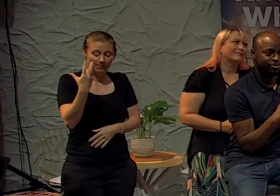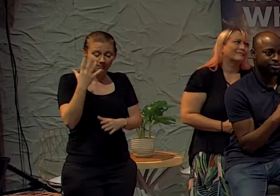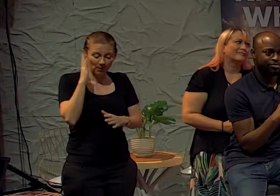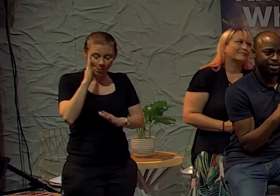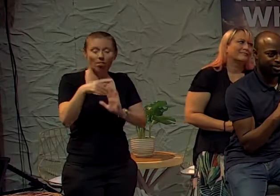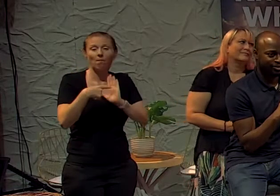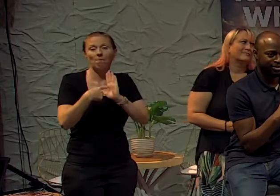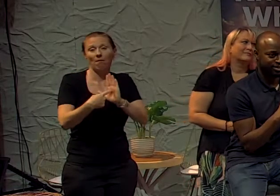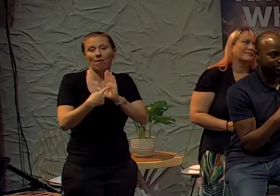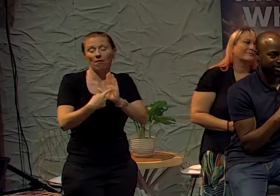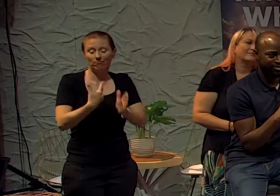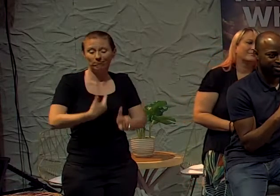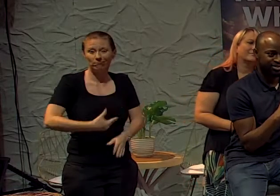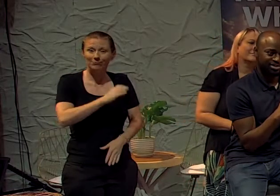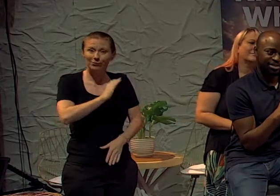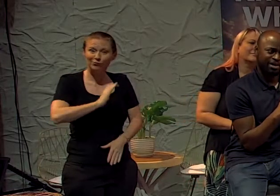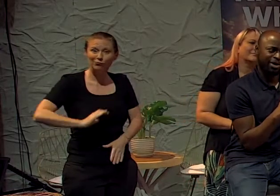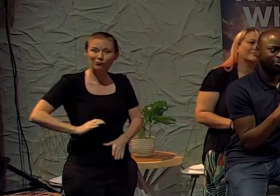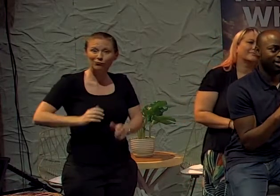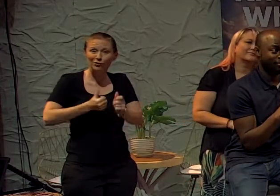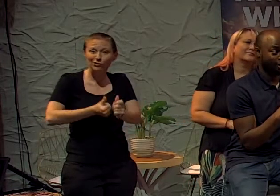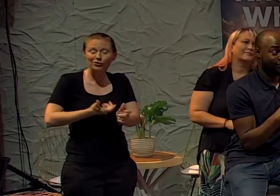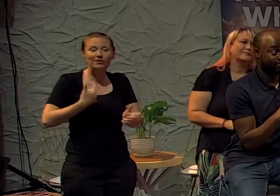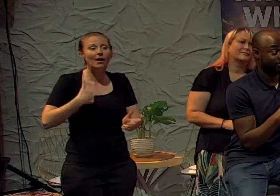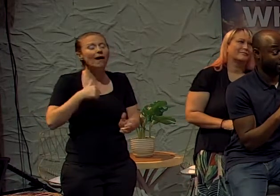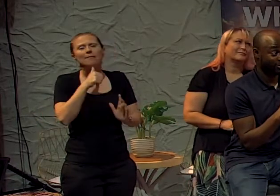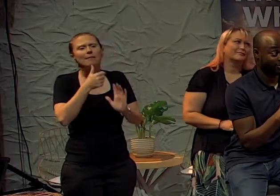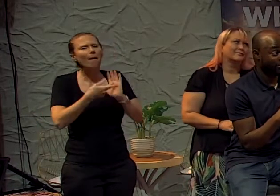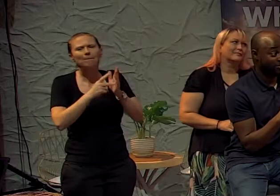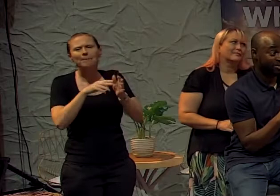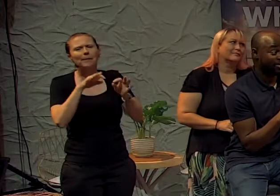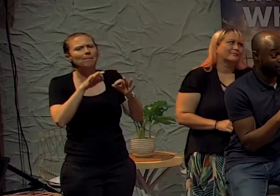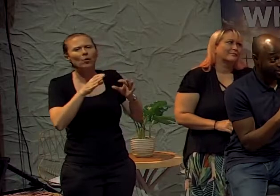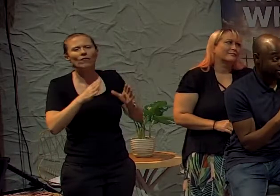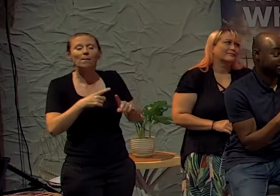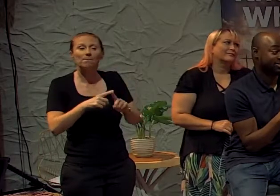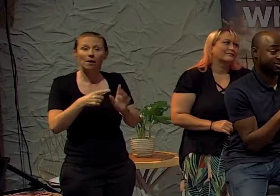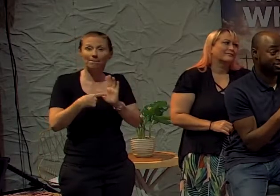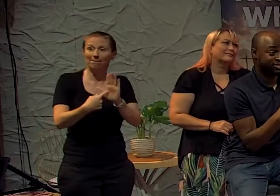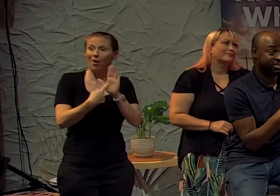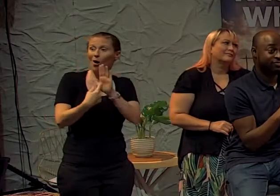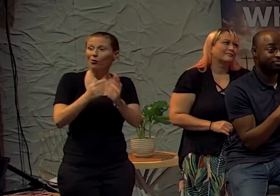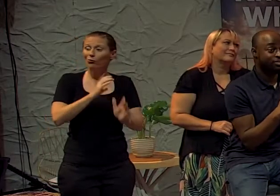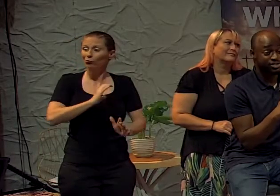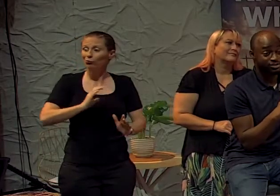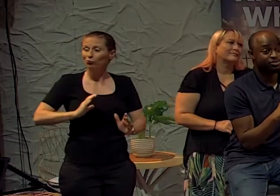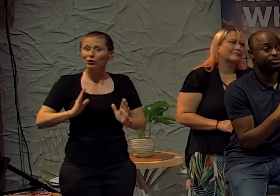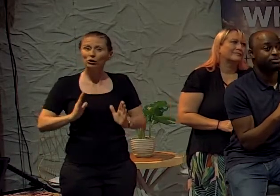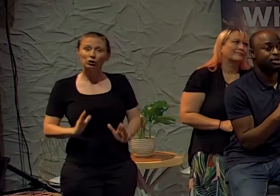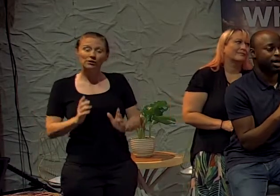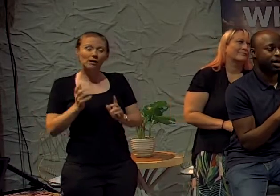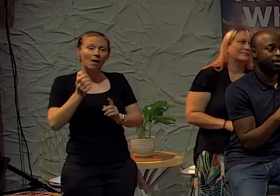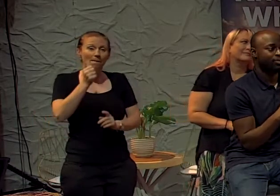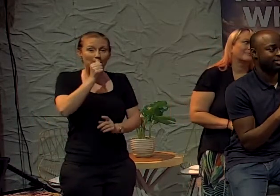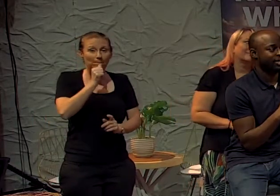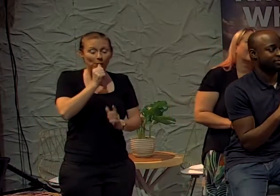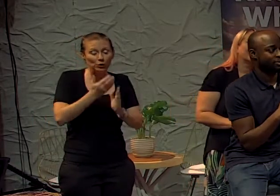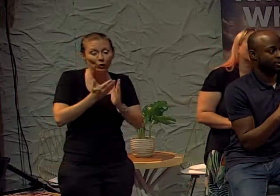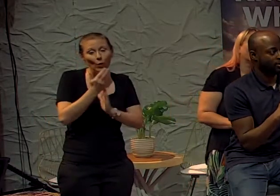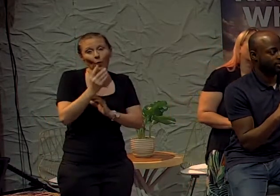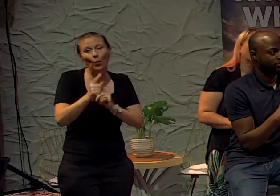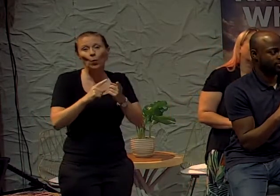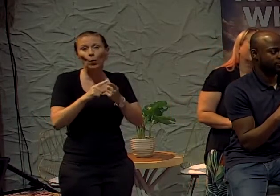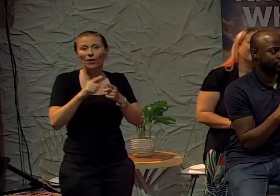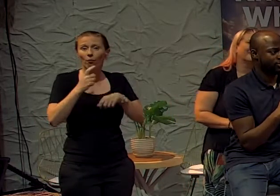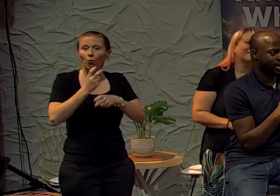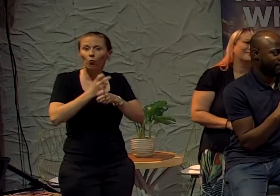model being Christians. And being Christians is not model being perfect, but model being Christians, even pushing through when times are